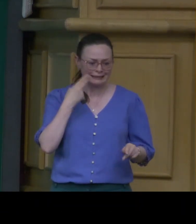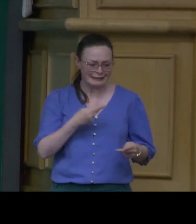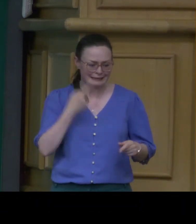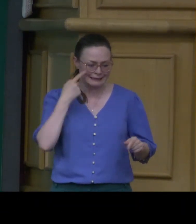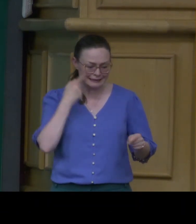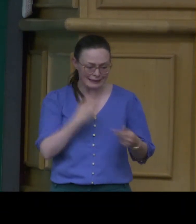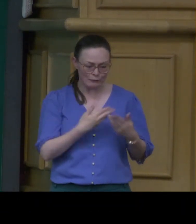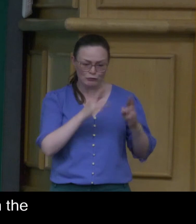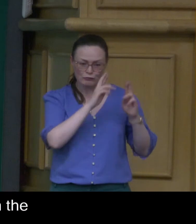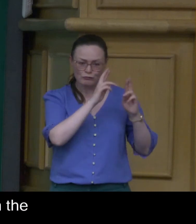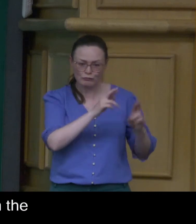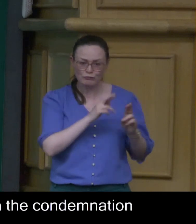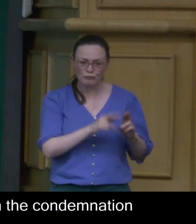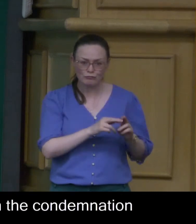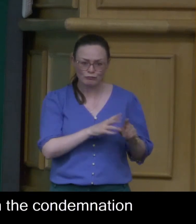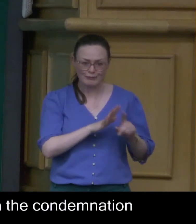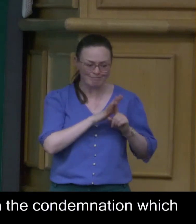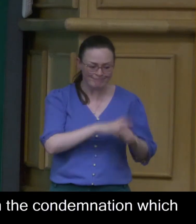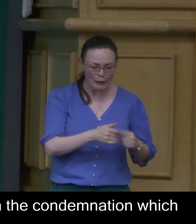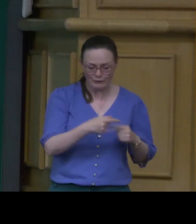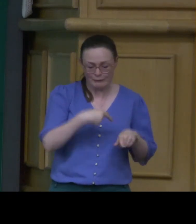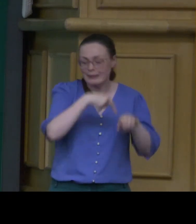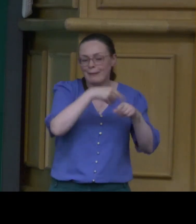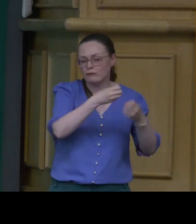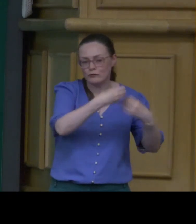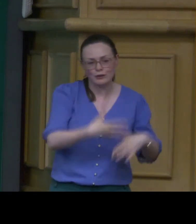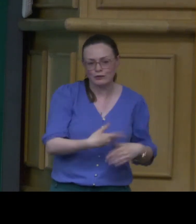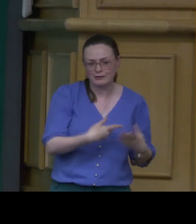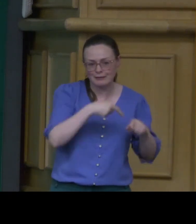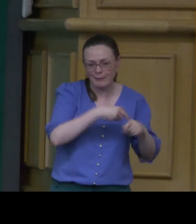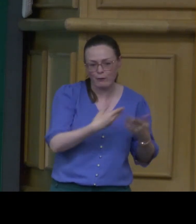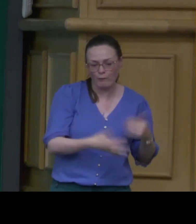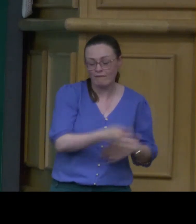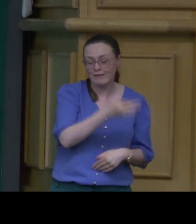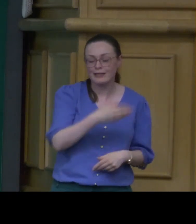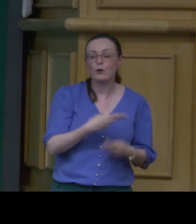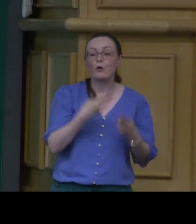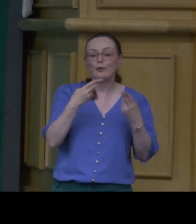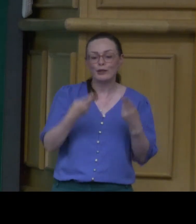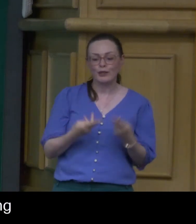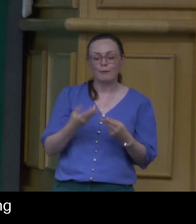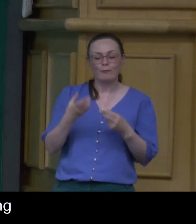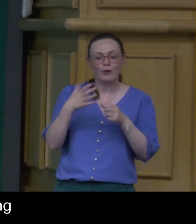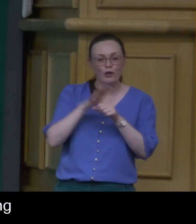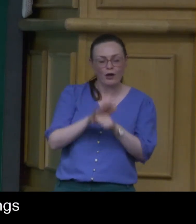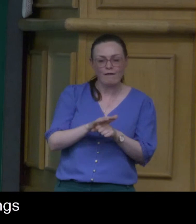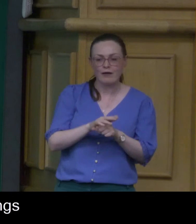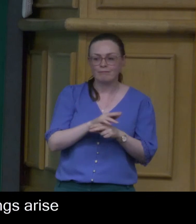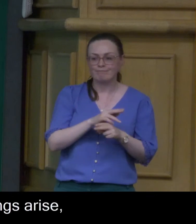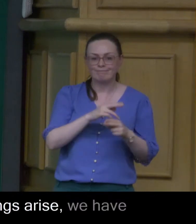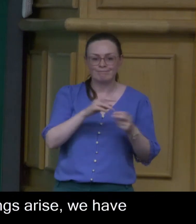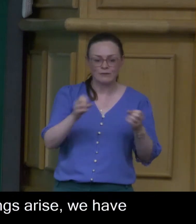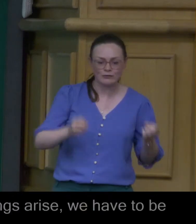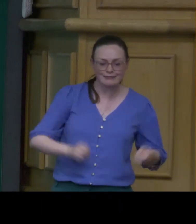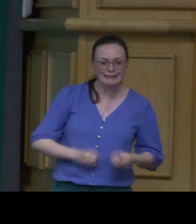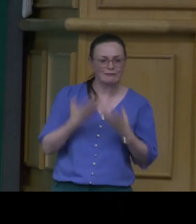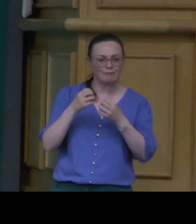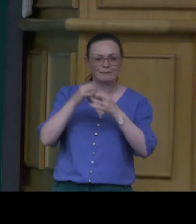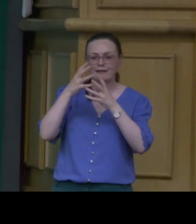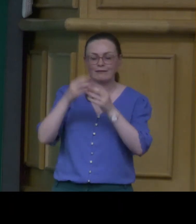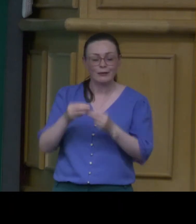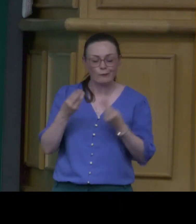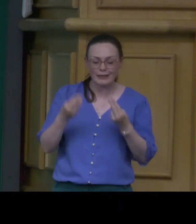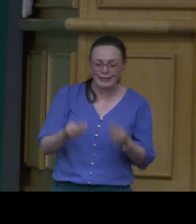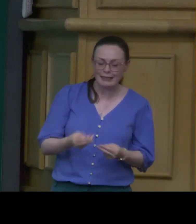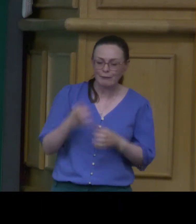would be correct, based on whatever findings arise, we have to be careful that we don't throw out the baby with the bathwater. We have